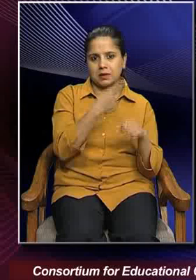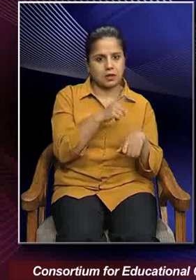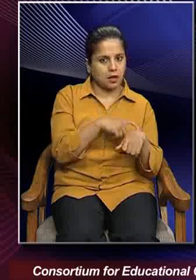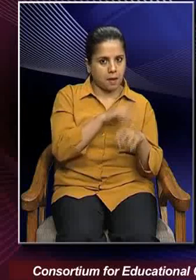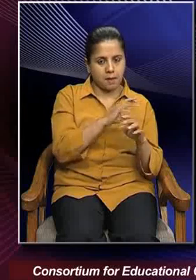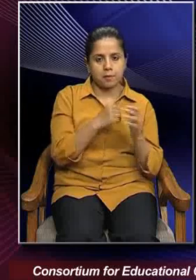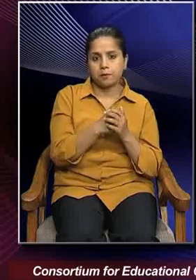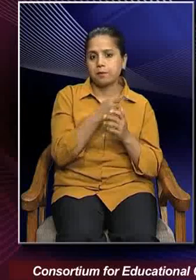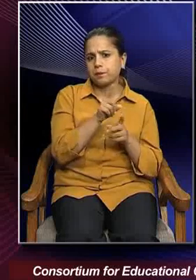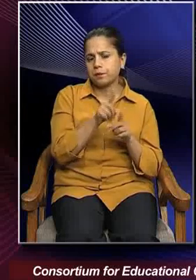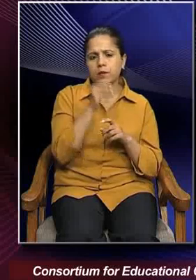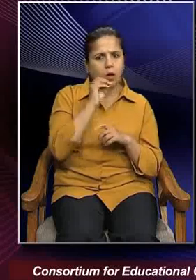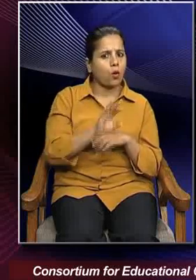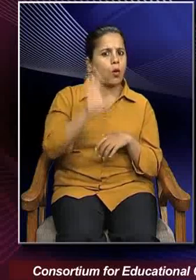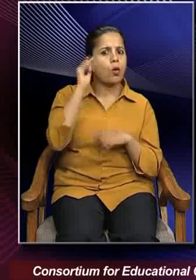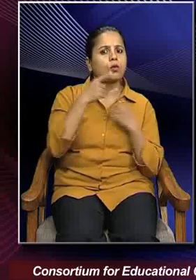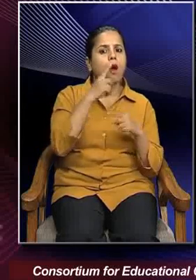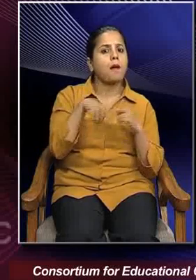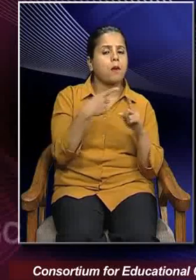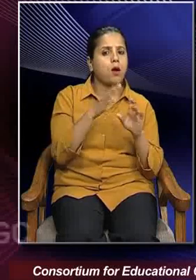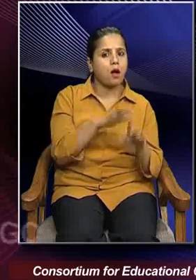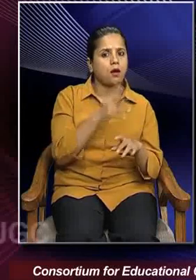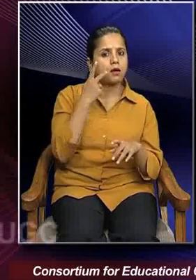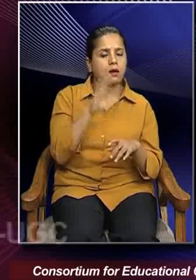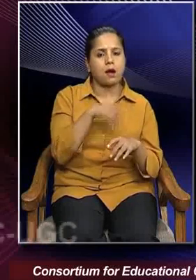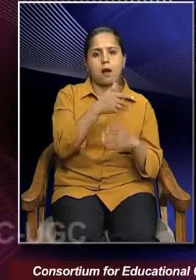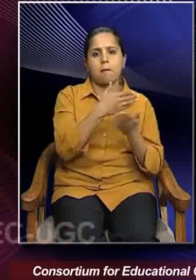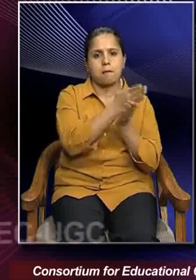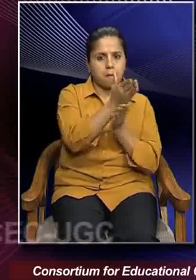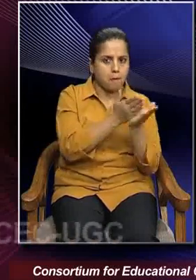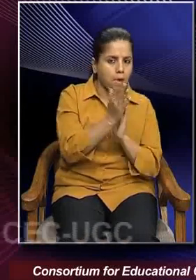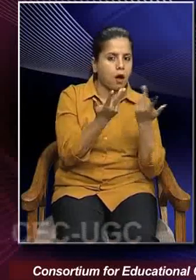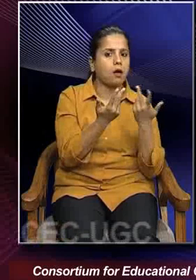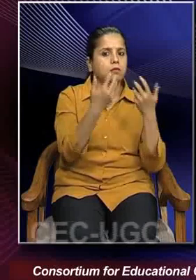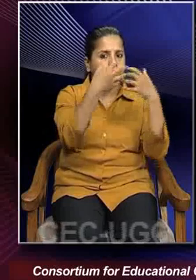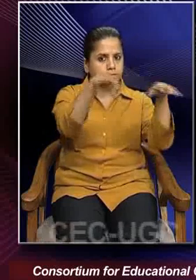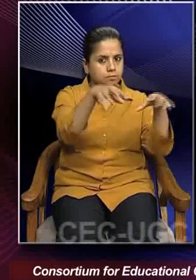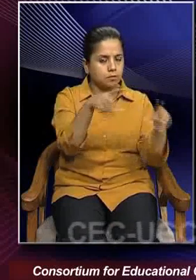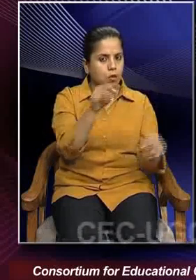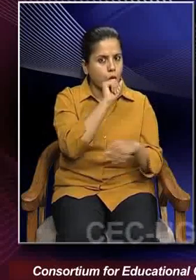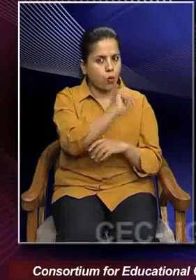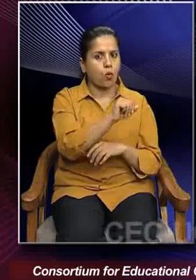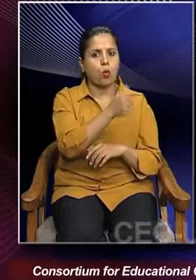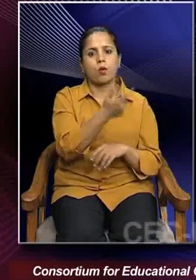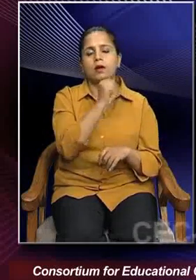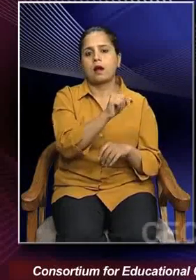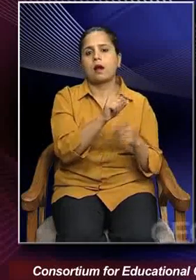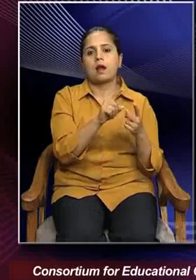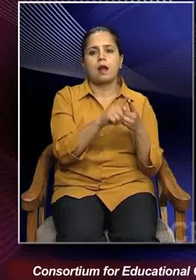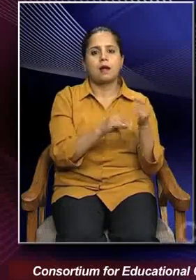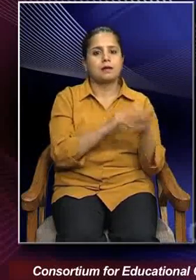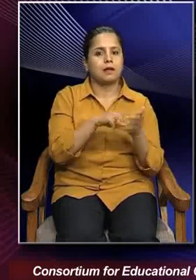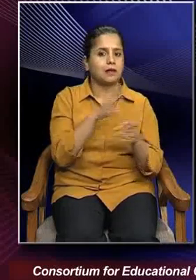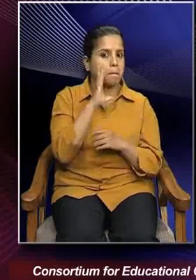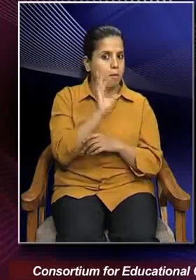Although conventionally spoken of as having parts or divisions, in its essence, we